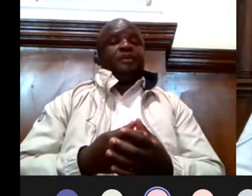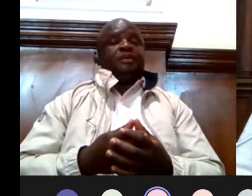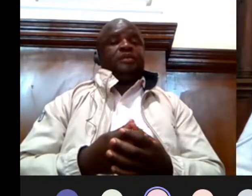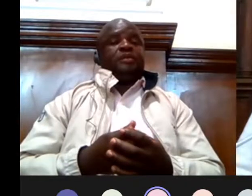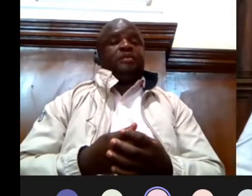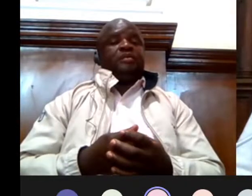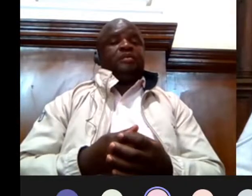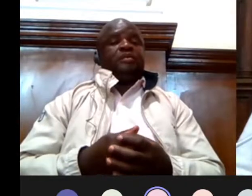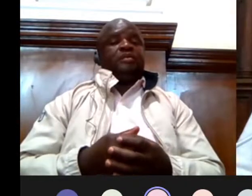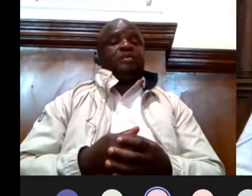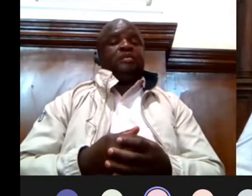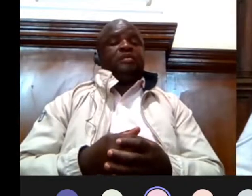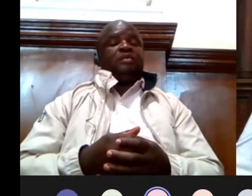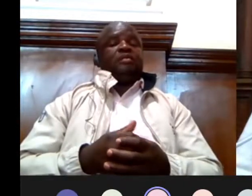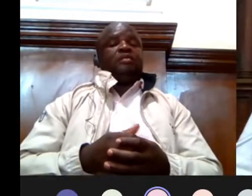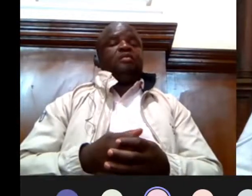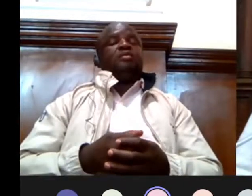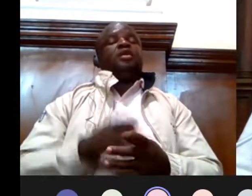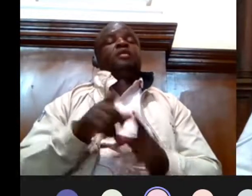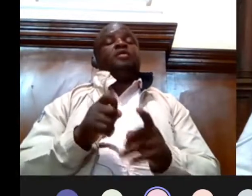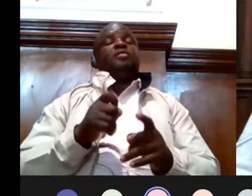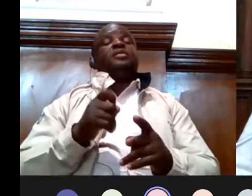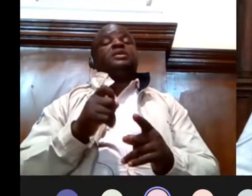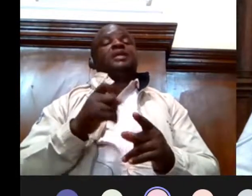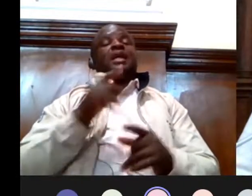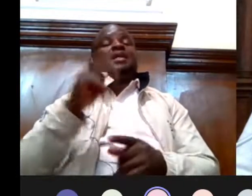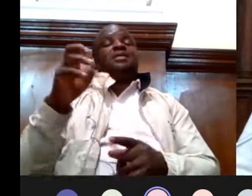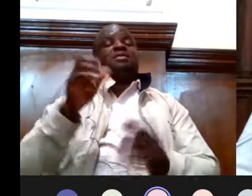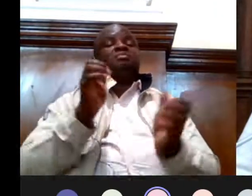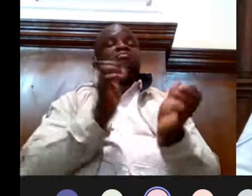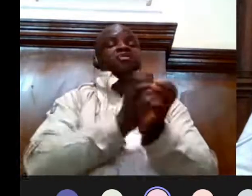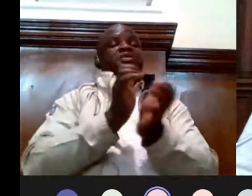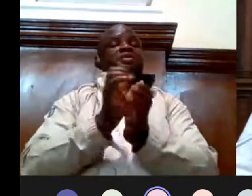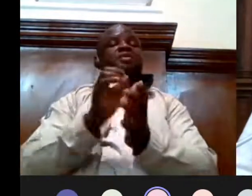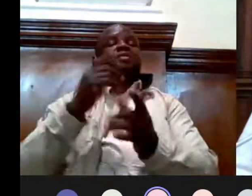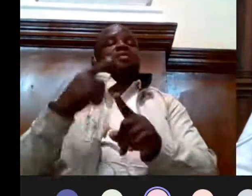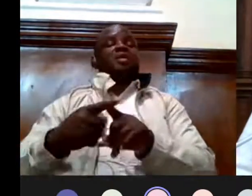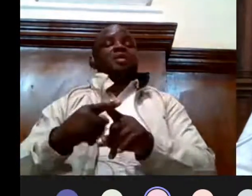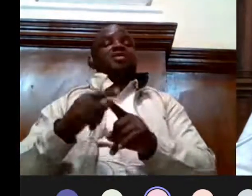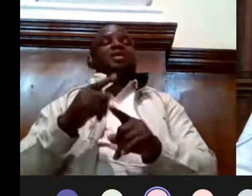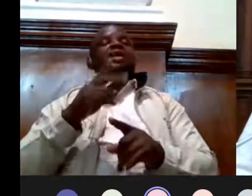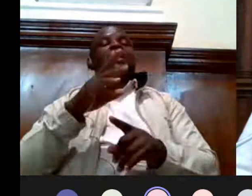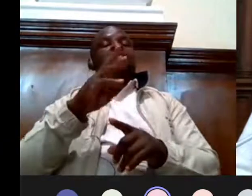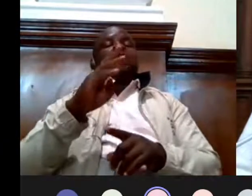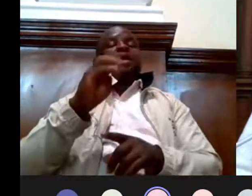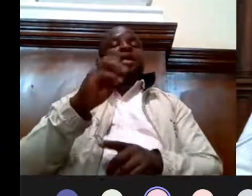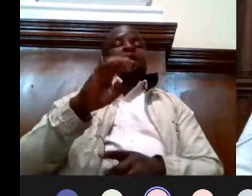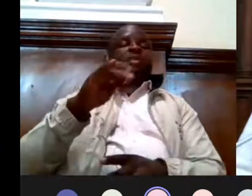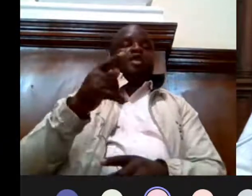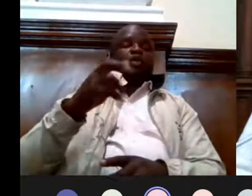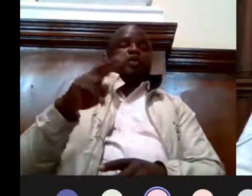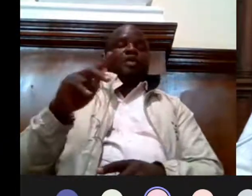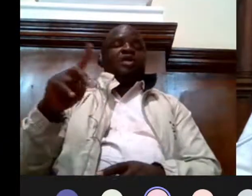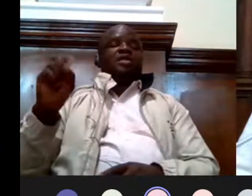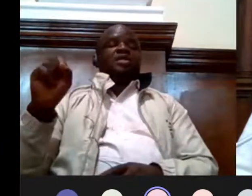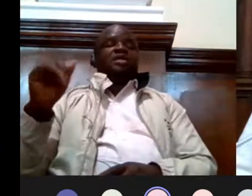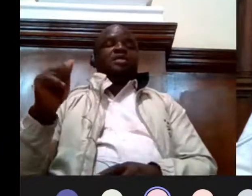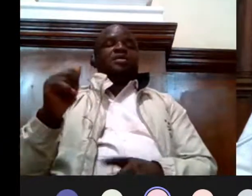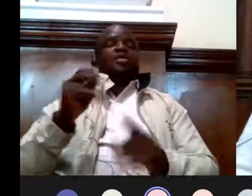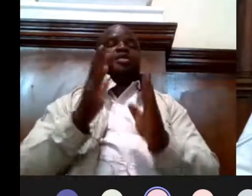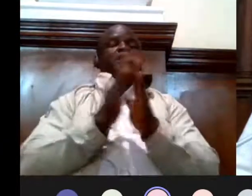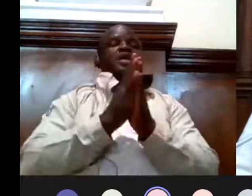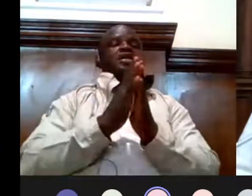founding meetings of the ANC at Methodist Church in Vryhoek in Bloemfontein on